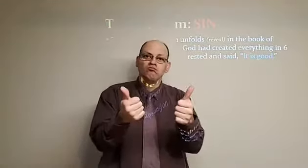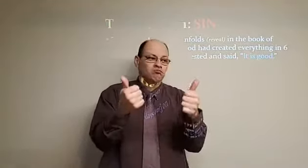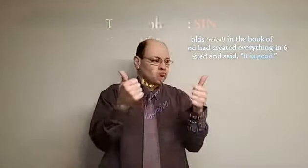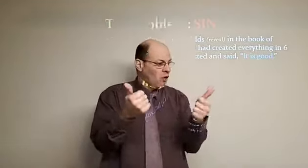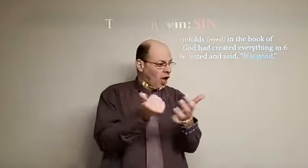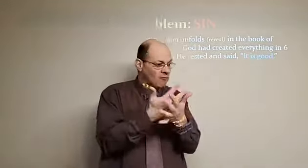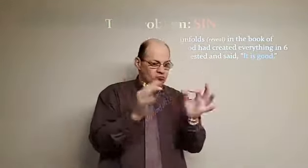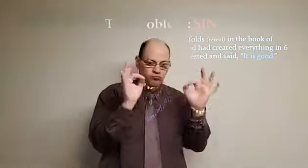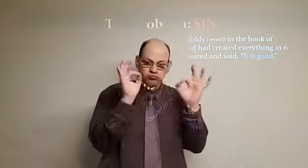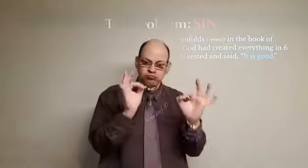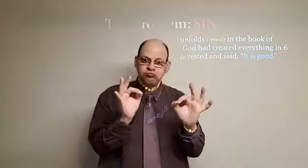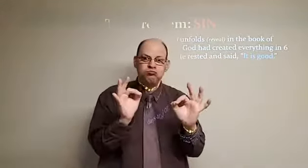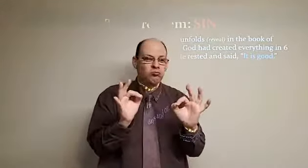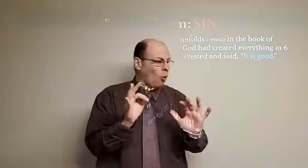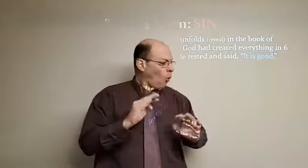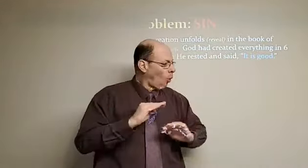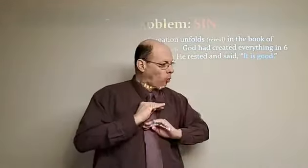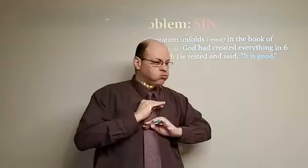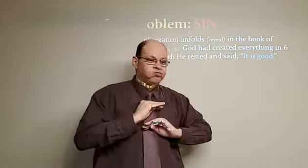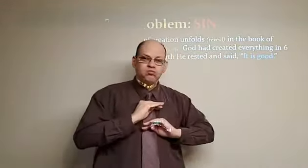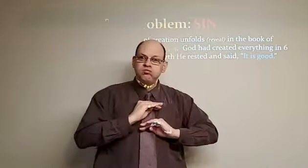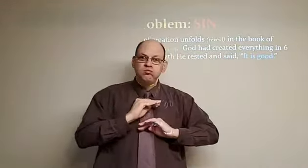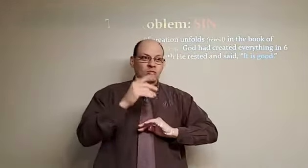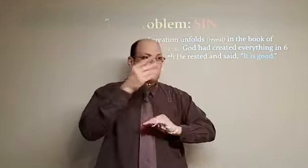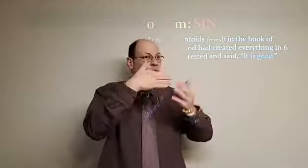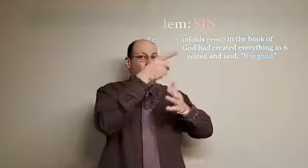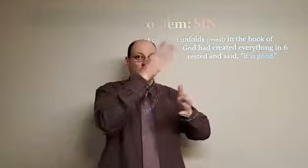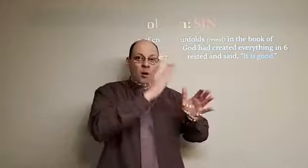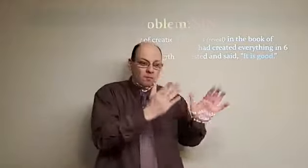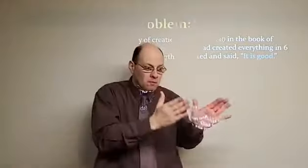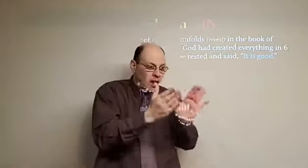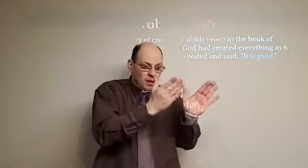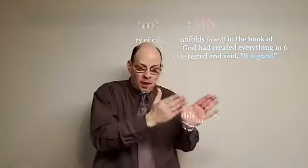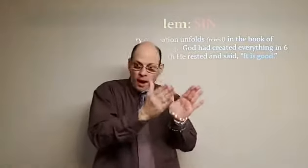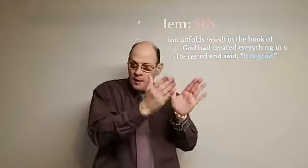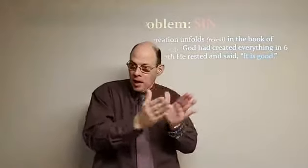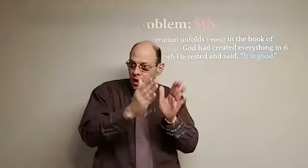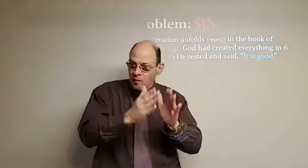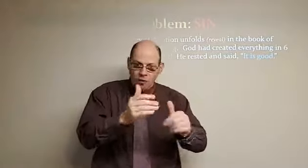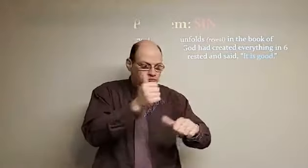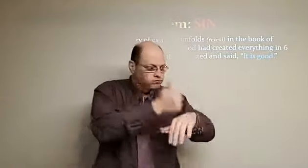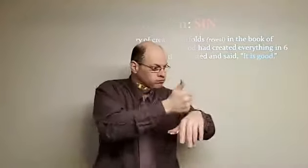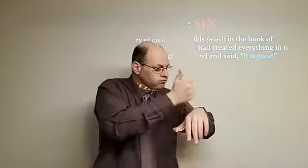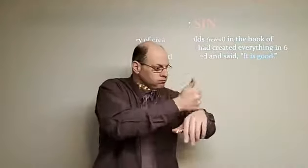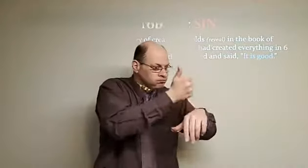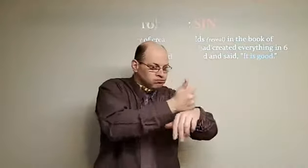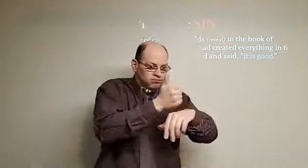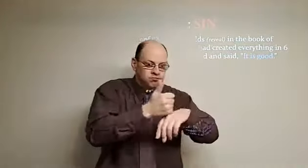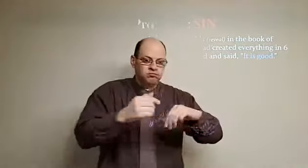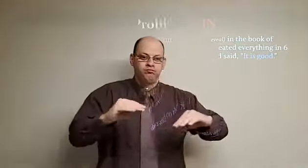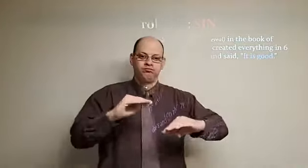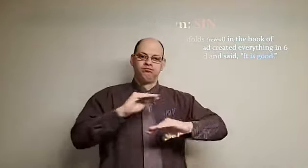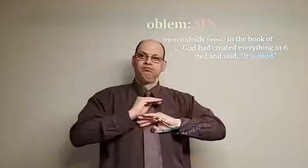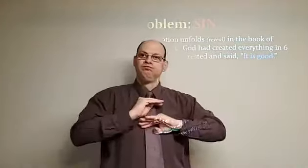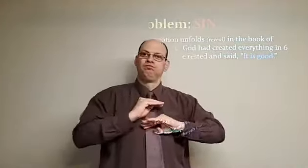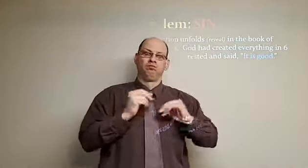and he approved he said it is good he was he was content this was part of his plan and